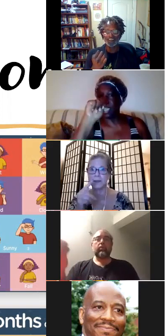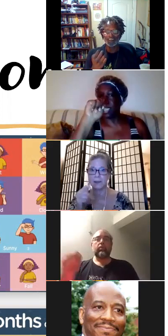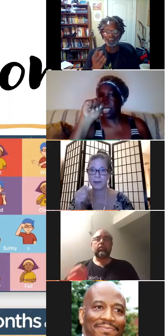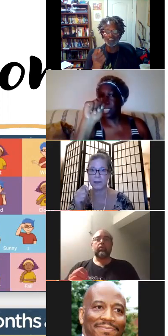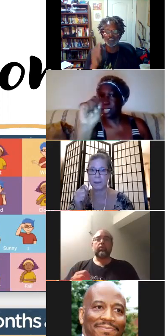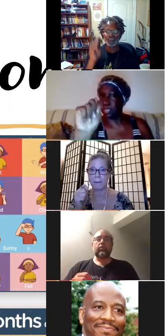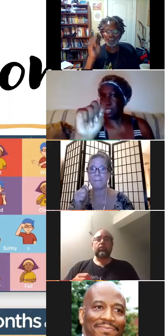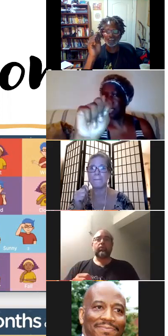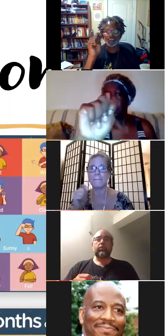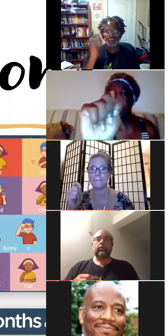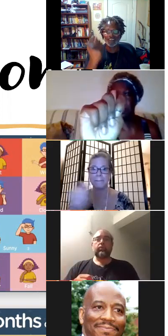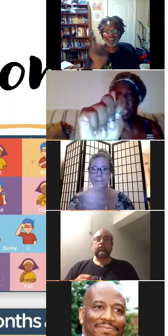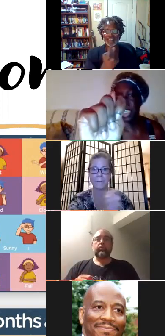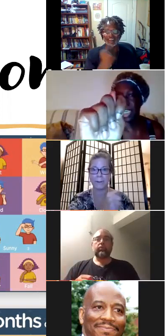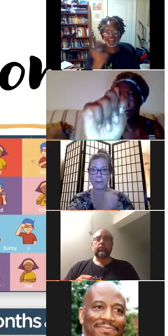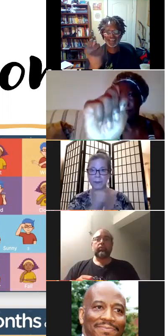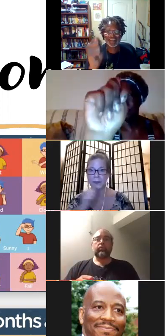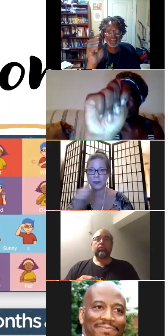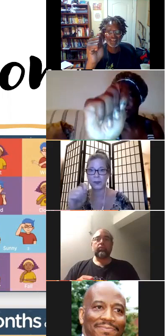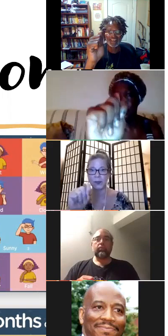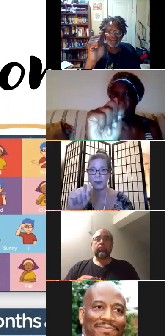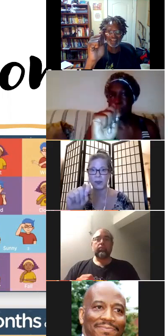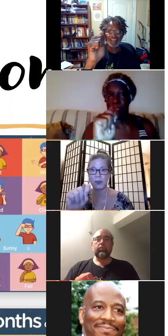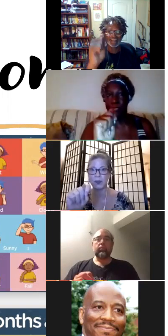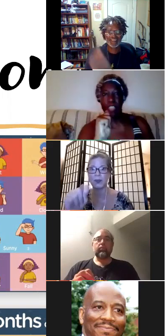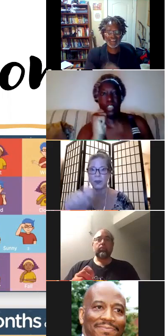T. Remember T? Mm-hmm.